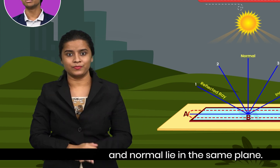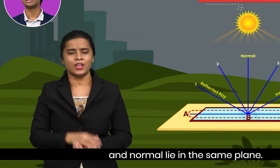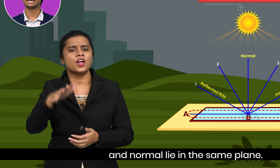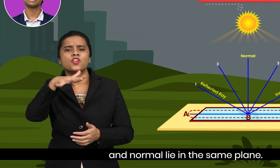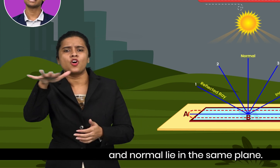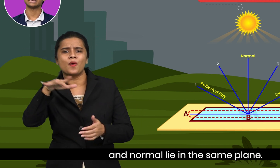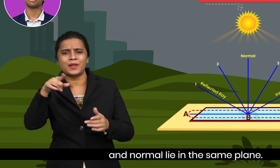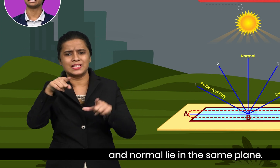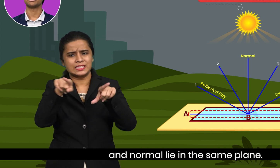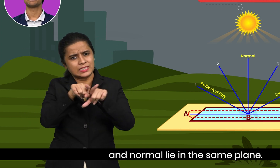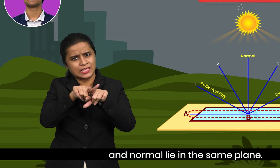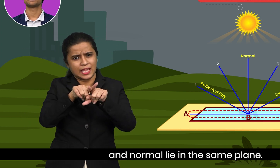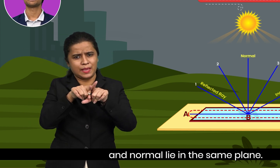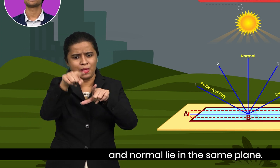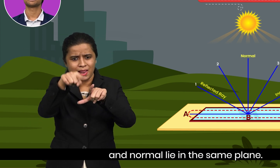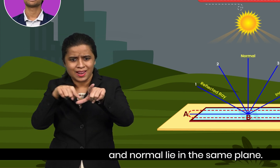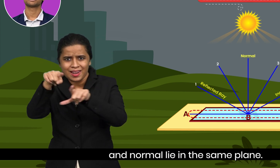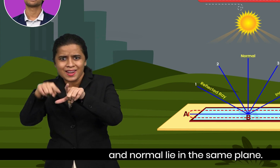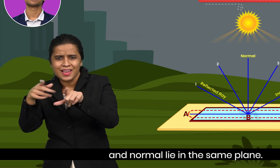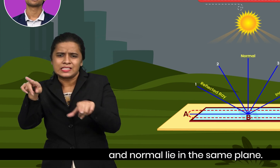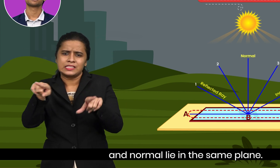and normal lie in the same plane.